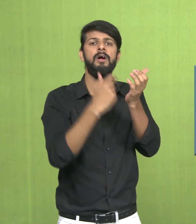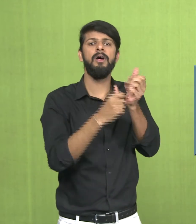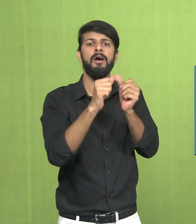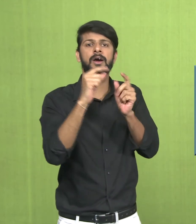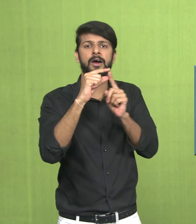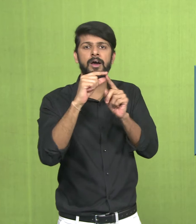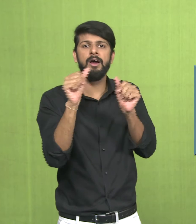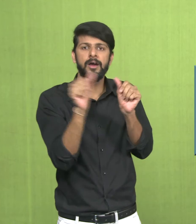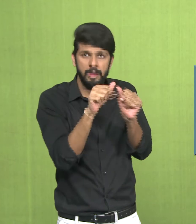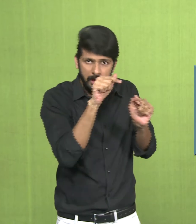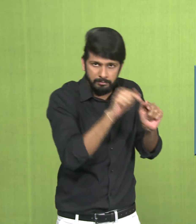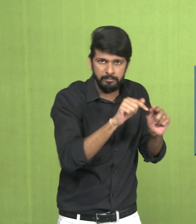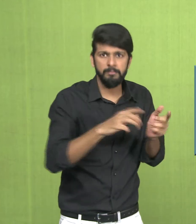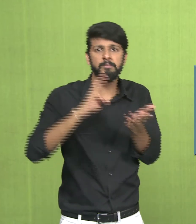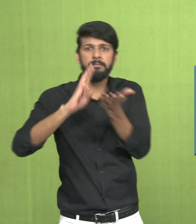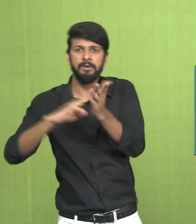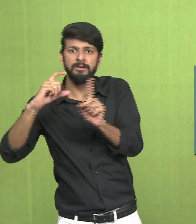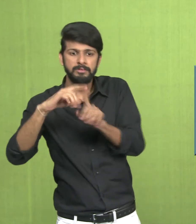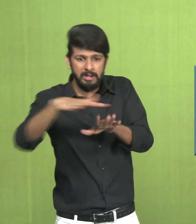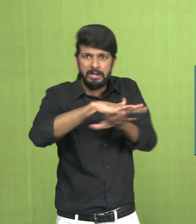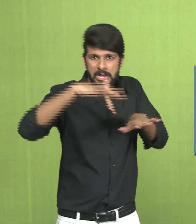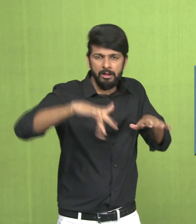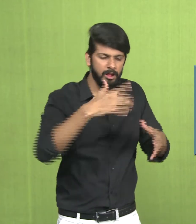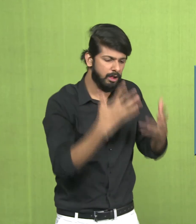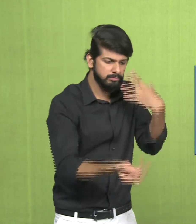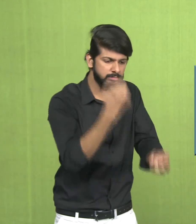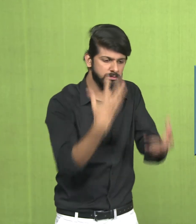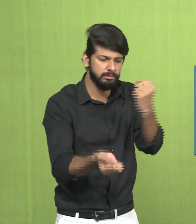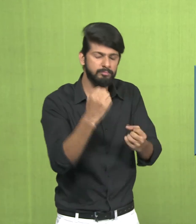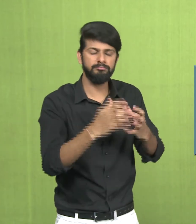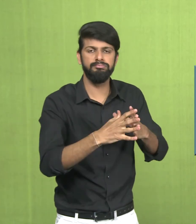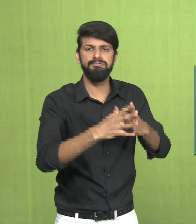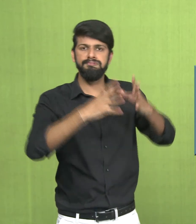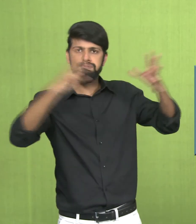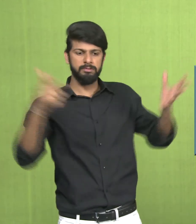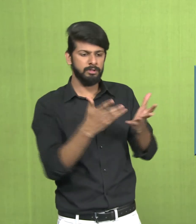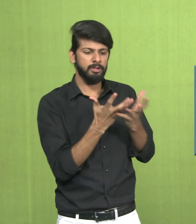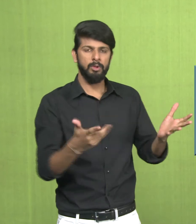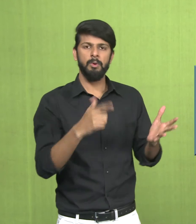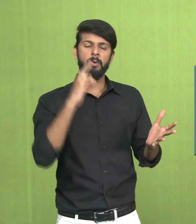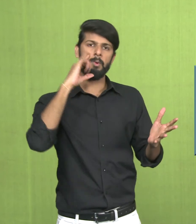Valley civilization, primarily at these two places, which was Harappa and Mohenjo-daro.